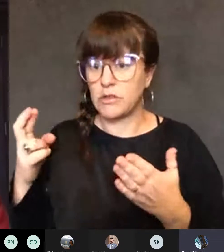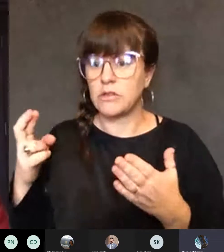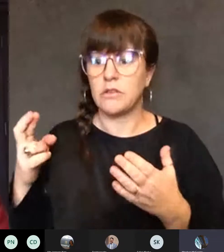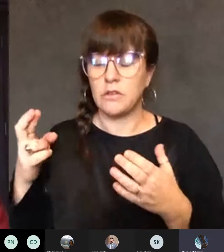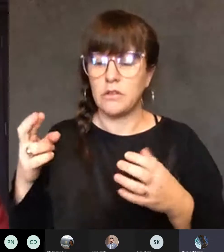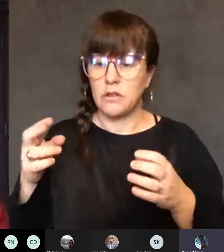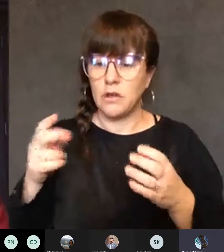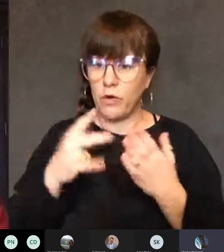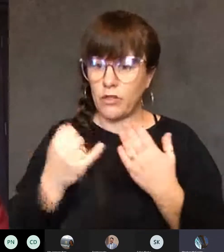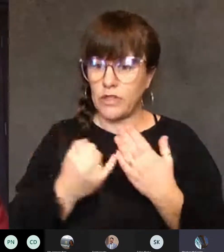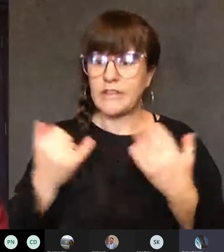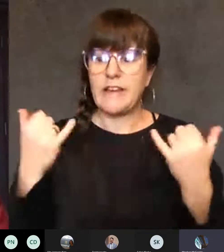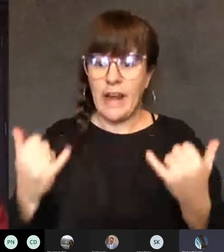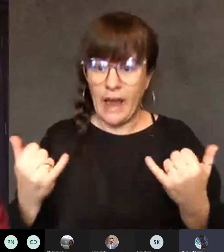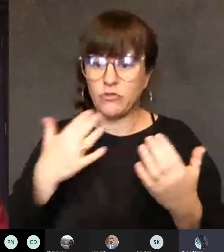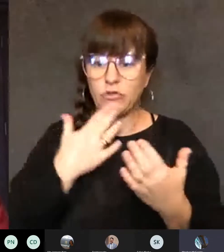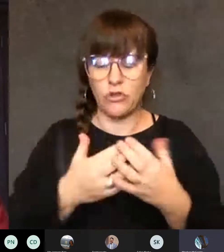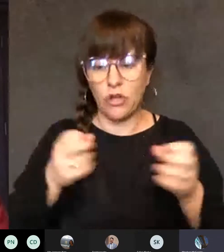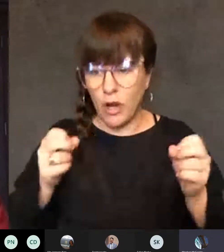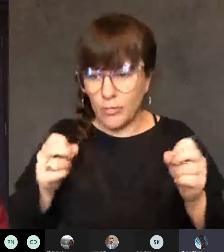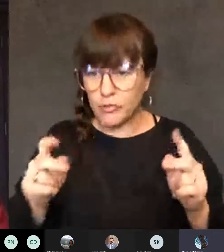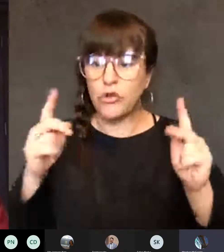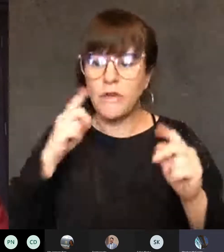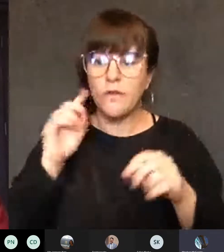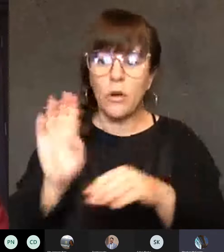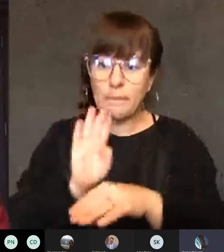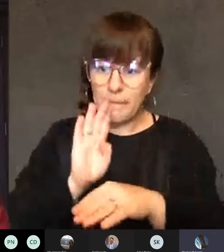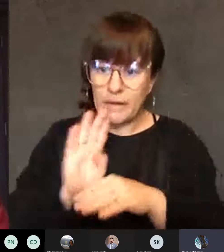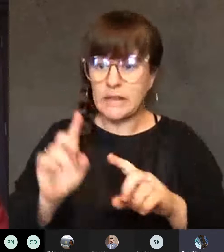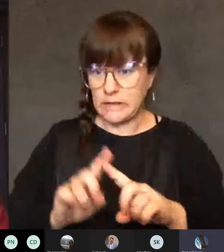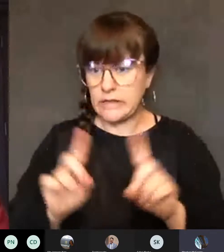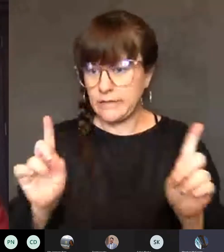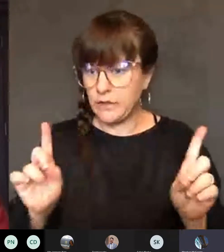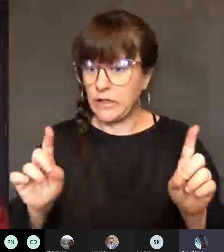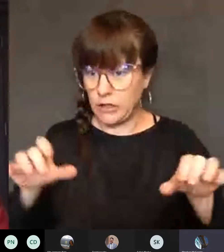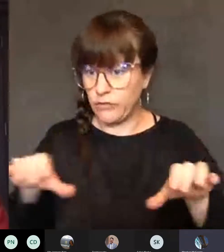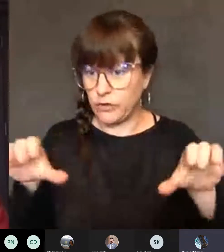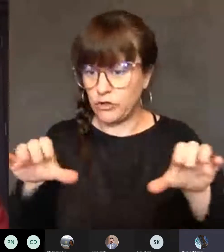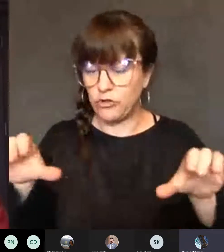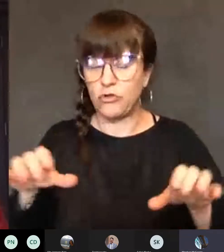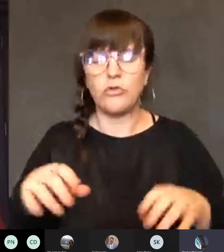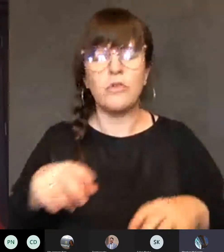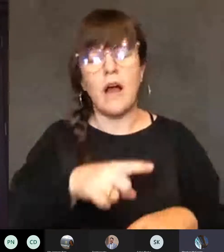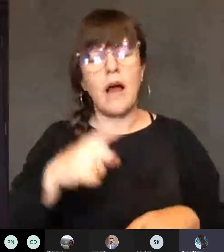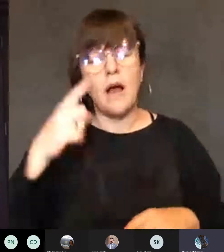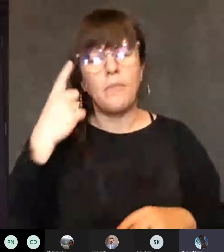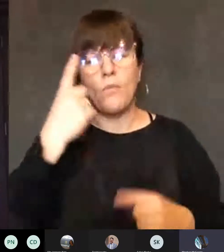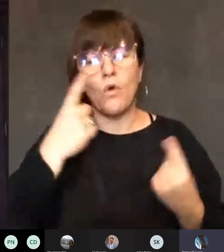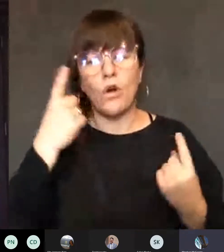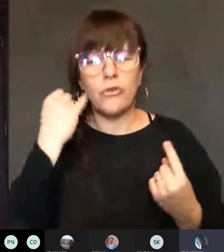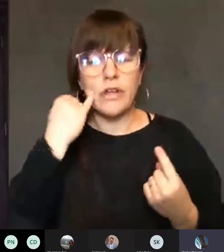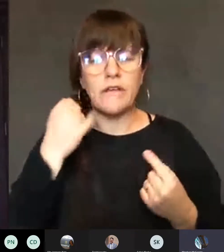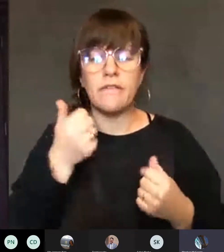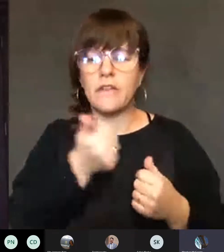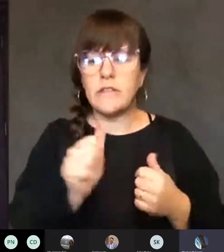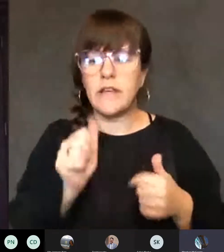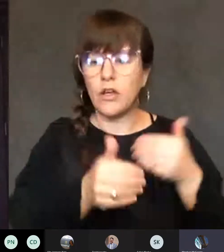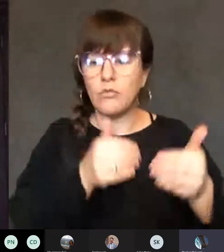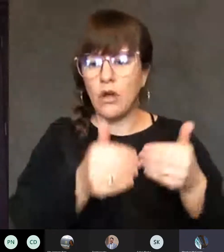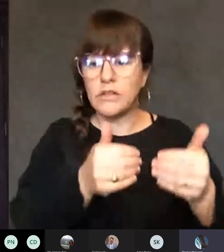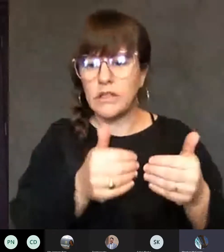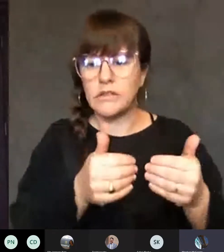differently. Just off the top of your head, are there any processes or things in our current